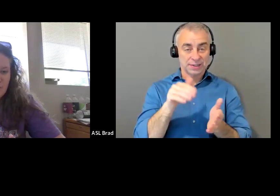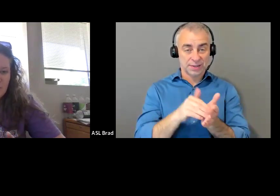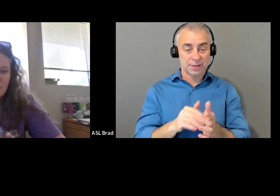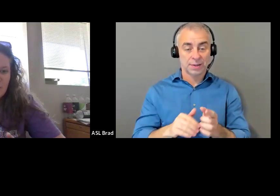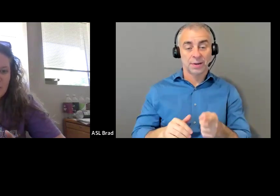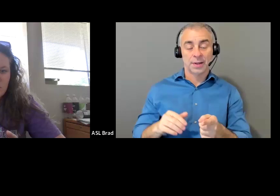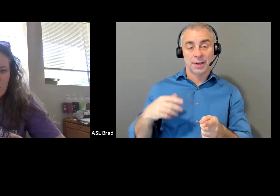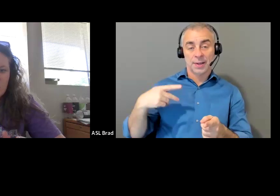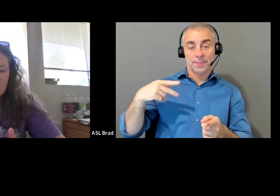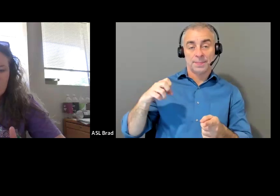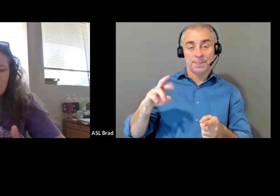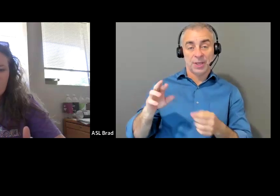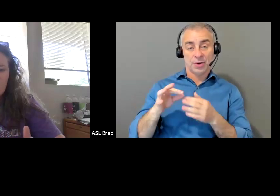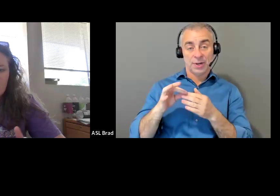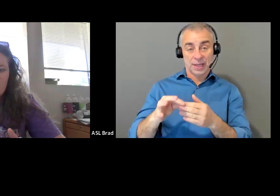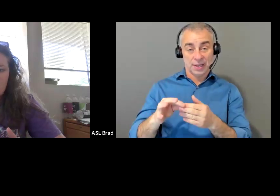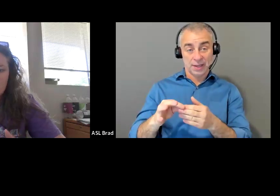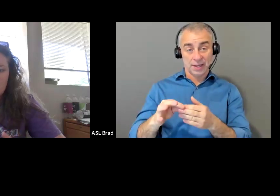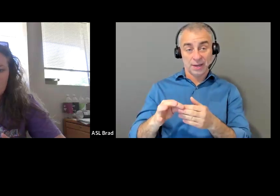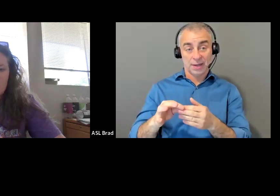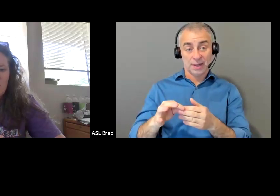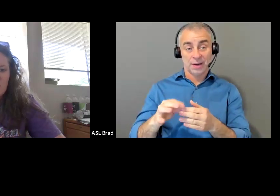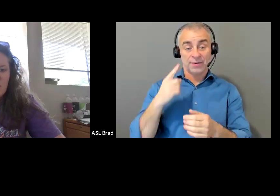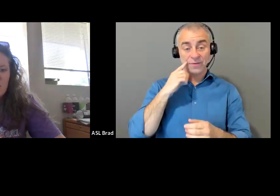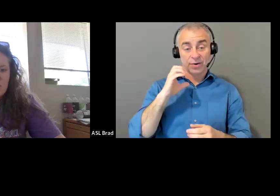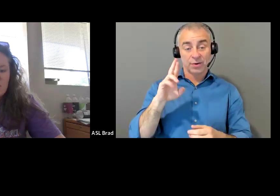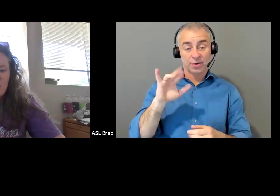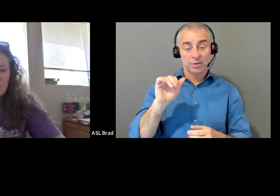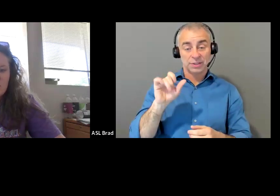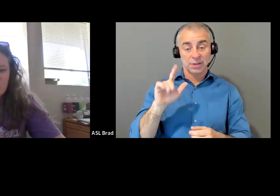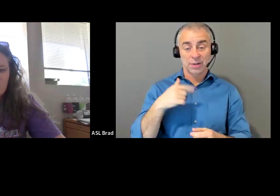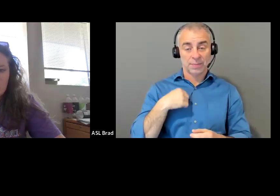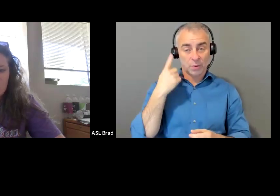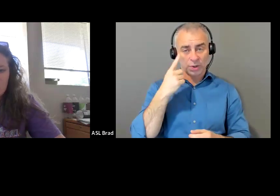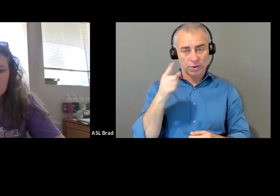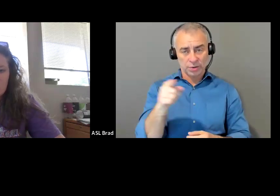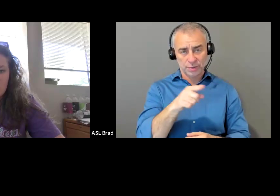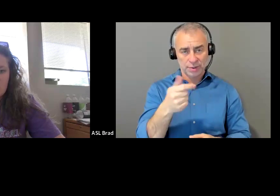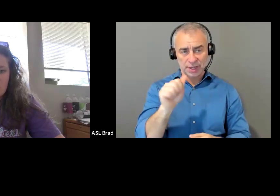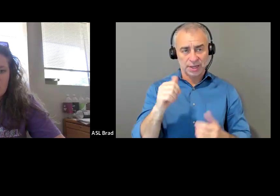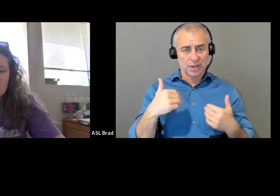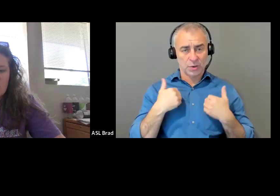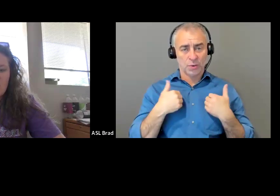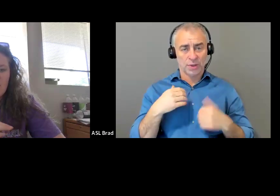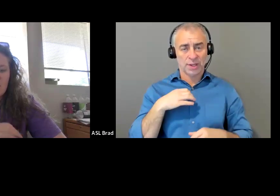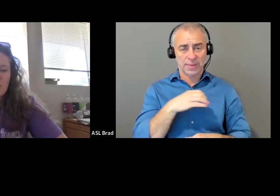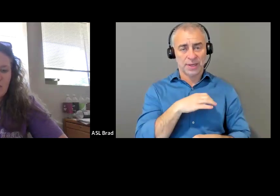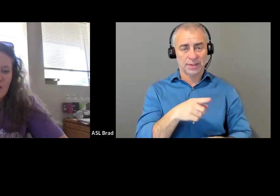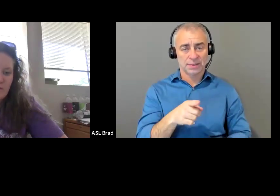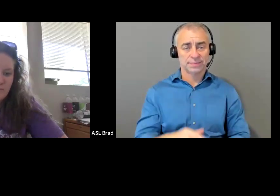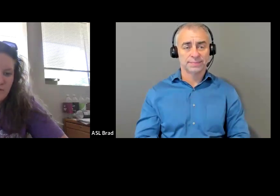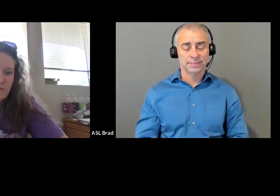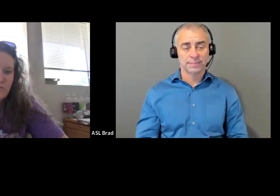for your social group, Crystal. Is there any youth committees that you do in each of your centers that